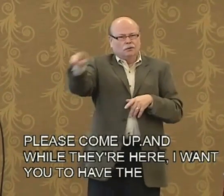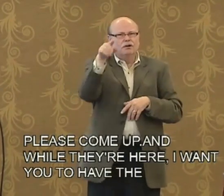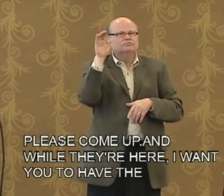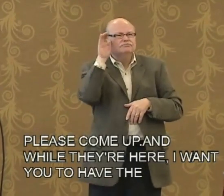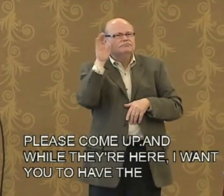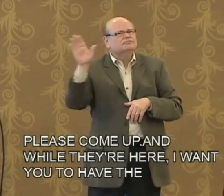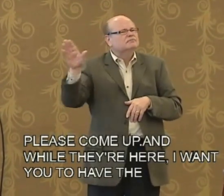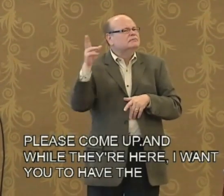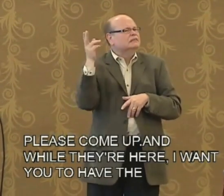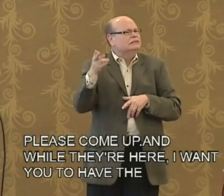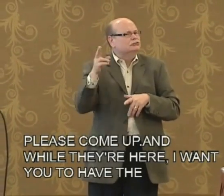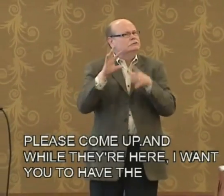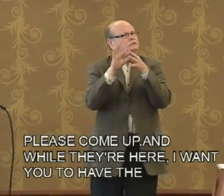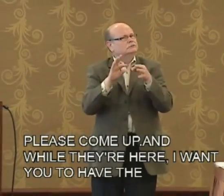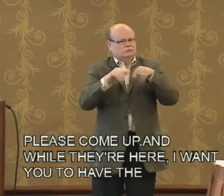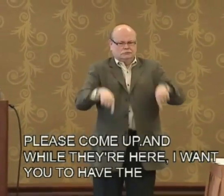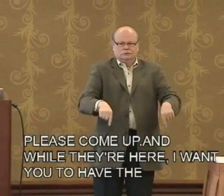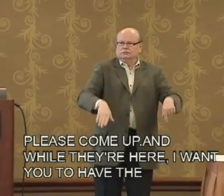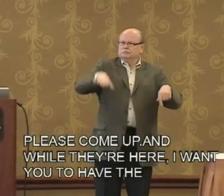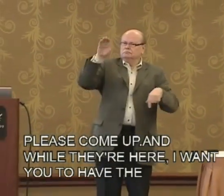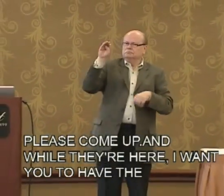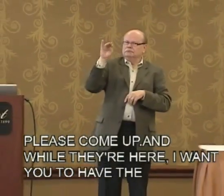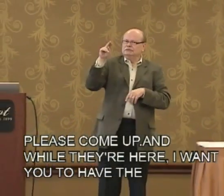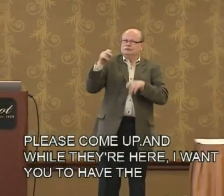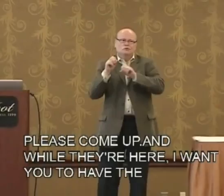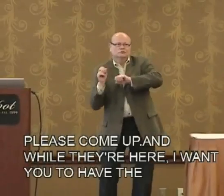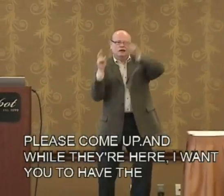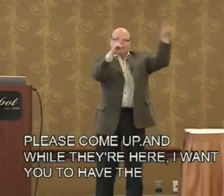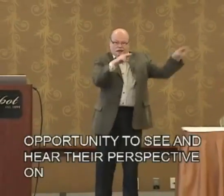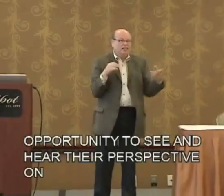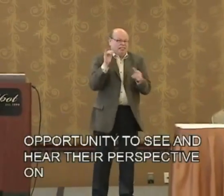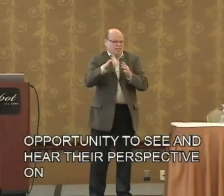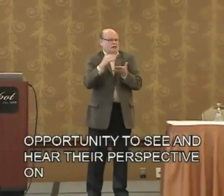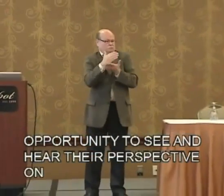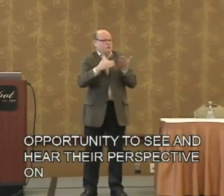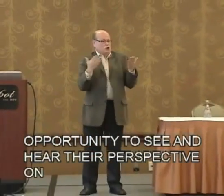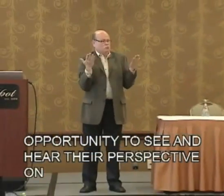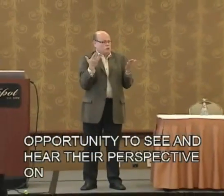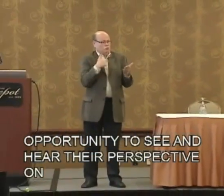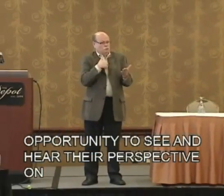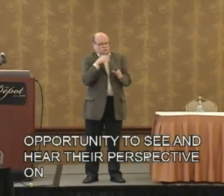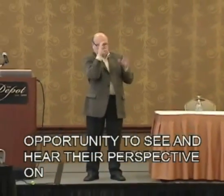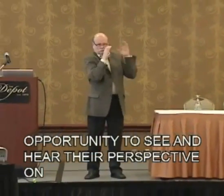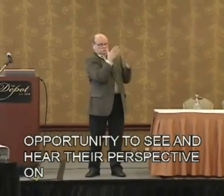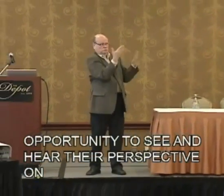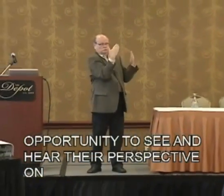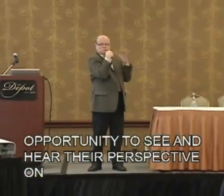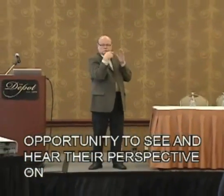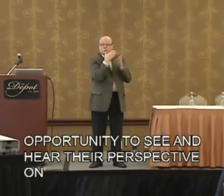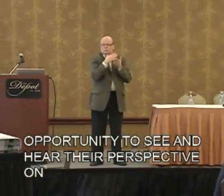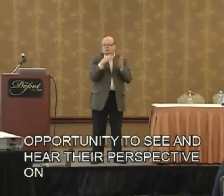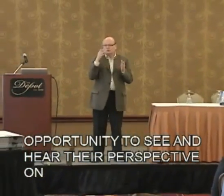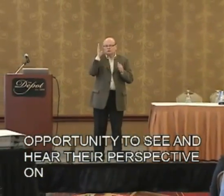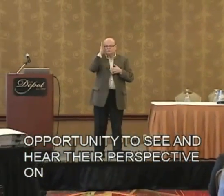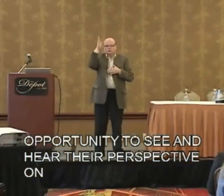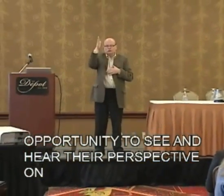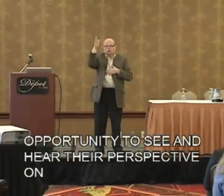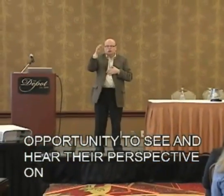And while they're here, I want you to have the opportunity to see and hear their perspective on